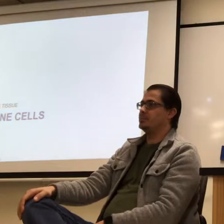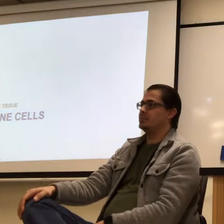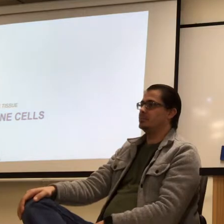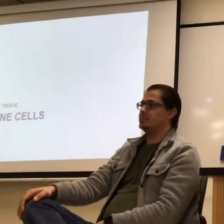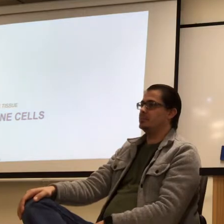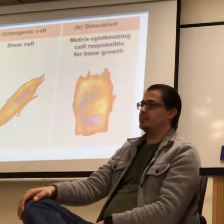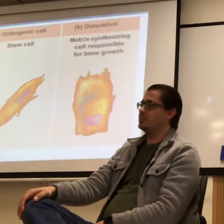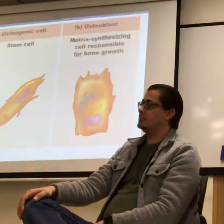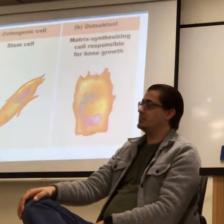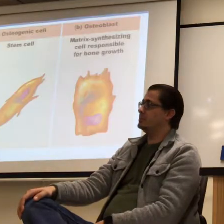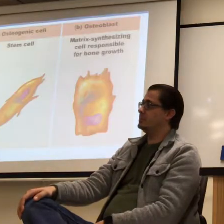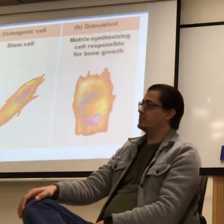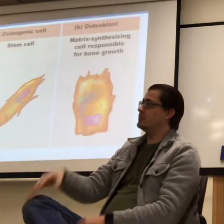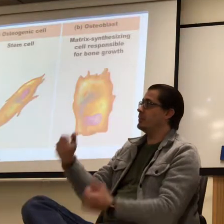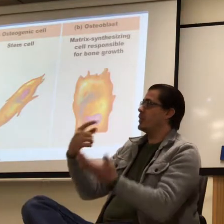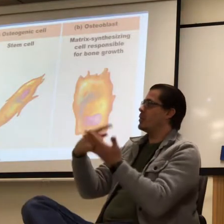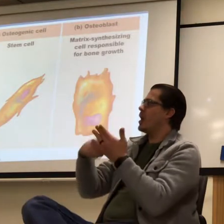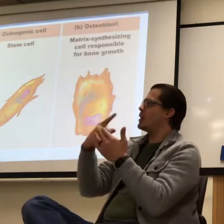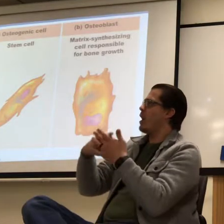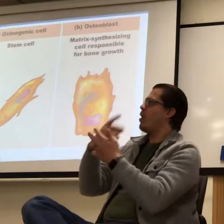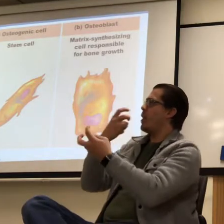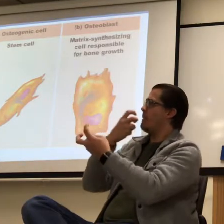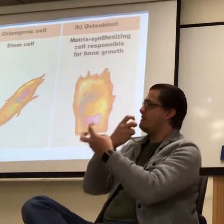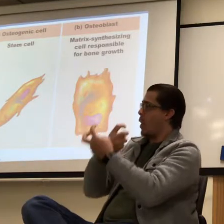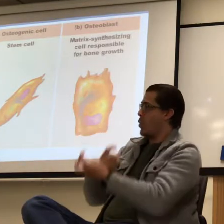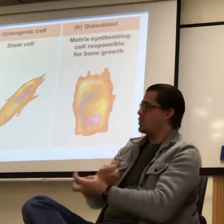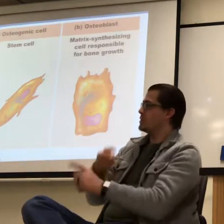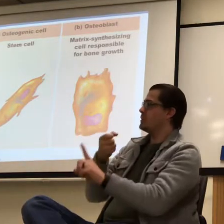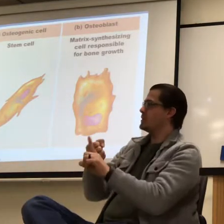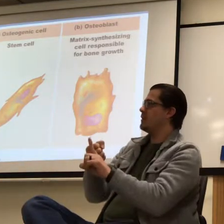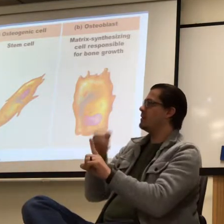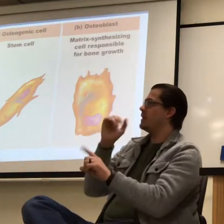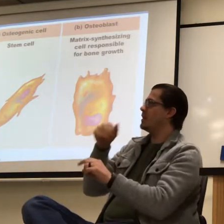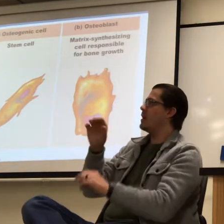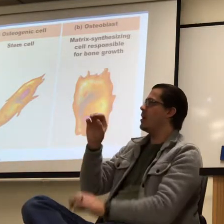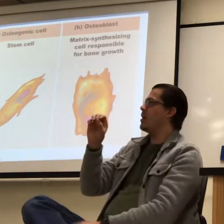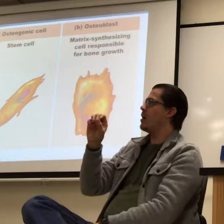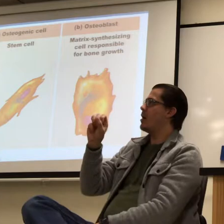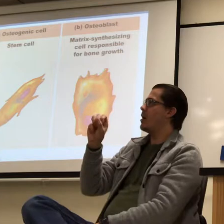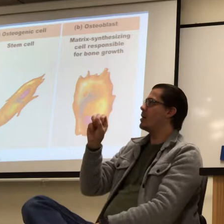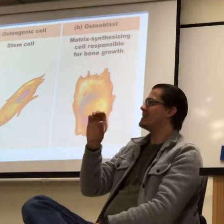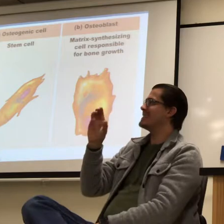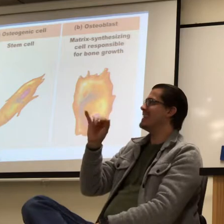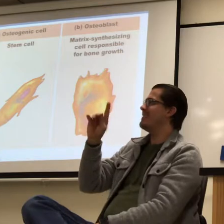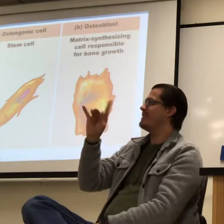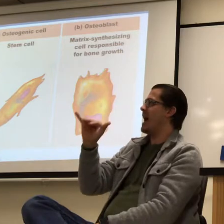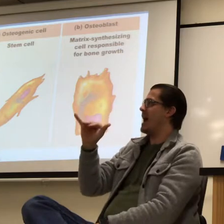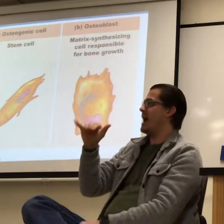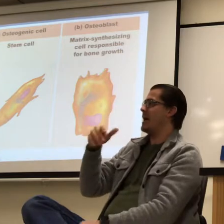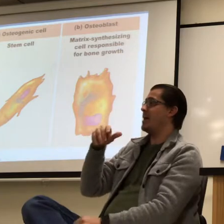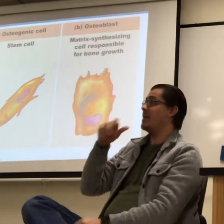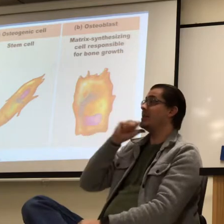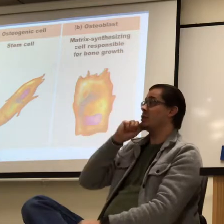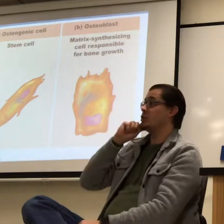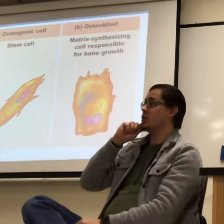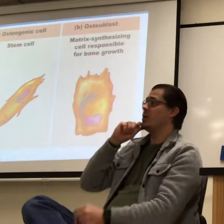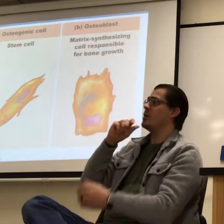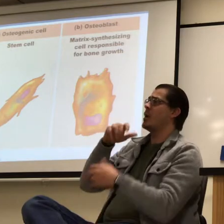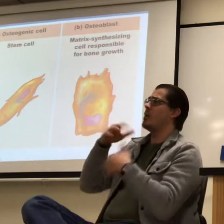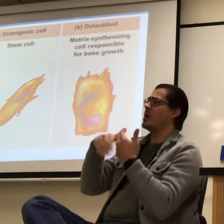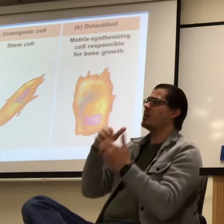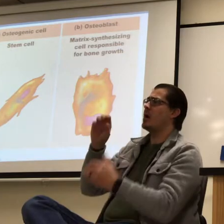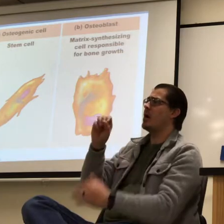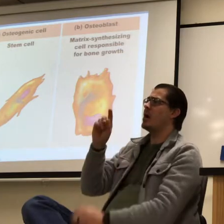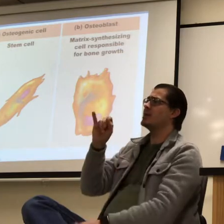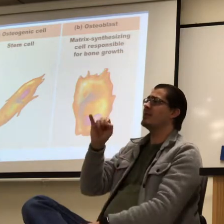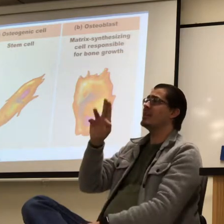Okay. Well, let's talk about the bone cells that can ossify the tissue, because the process of ossification is how you